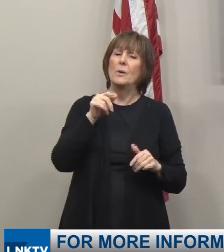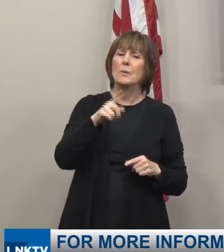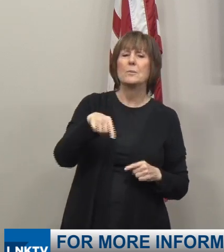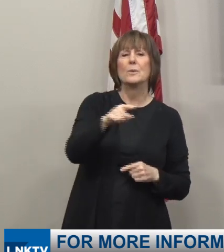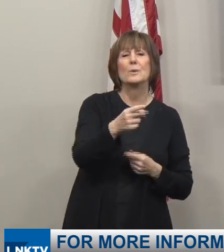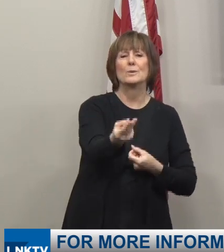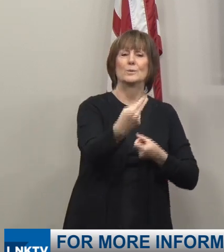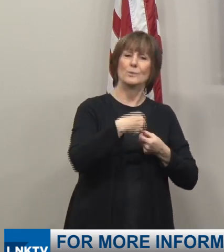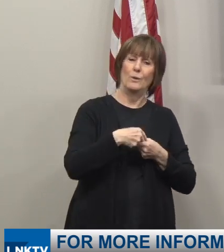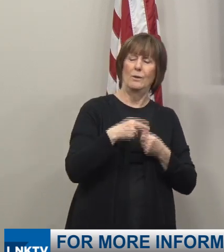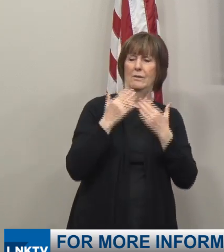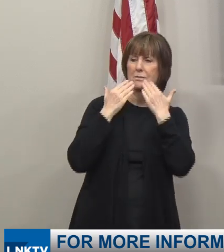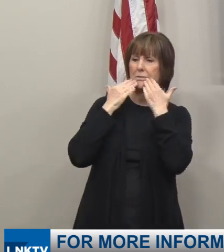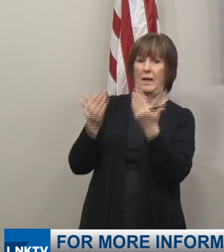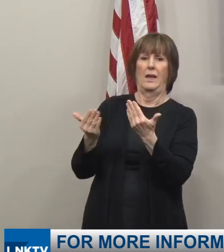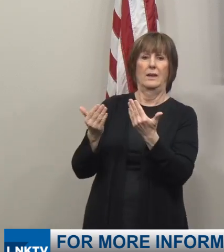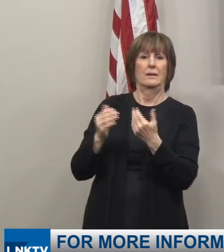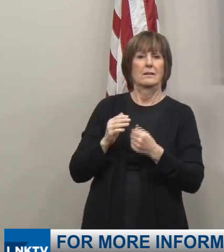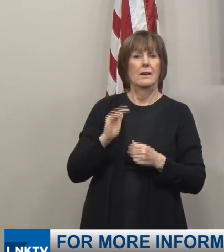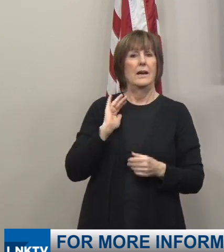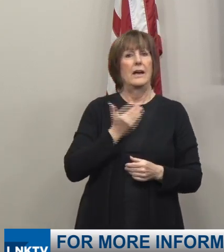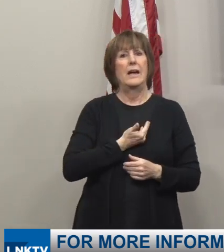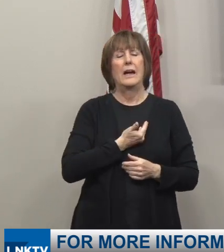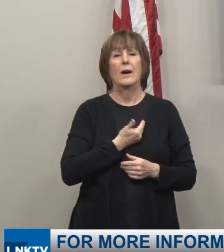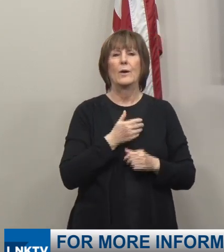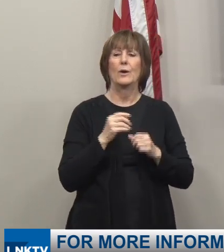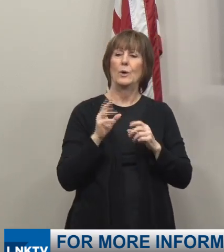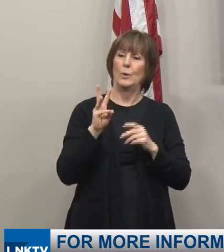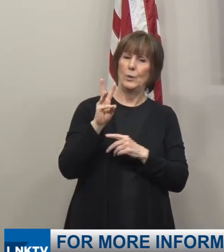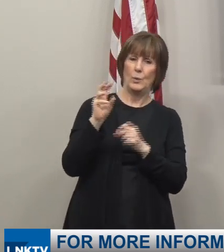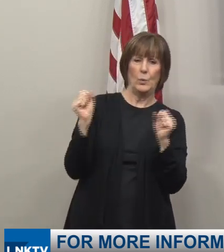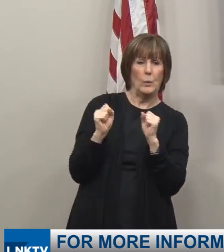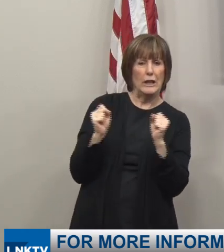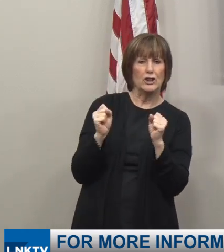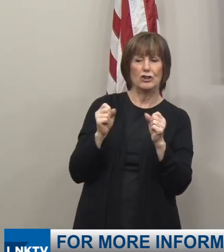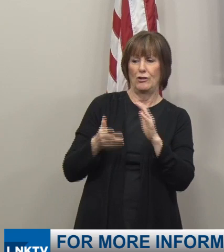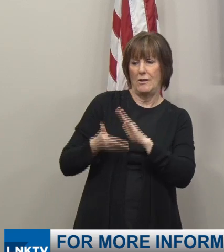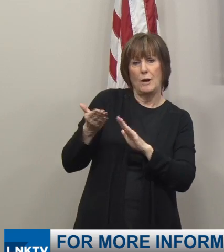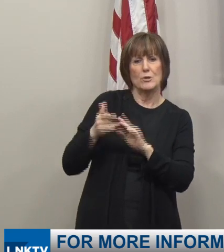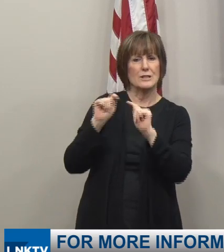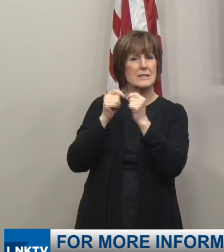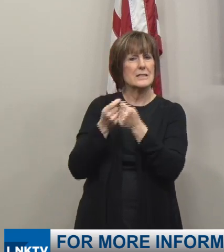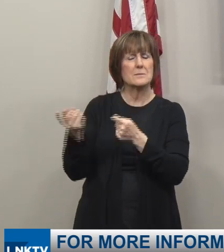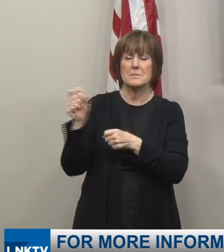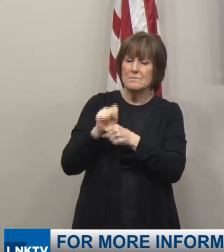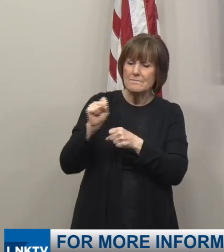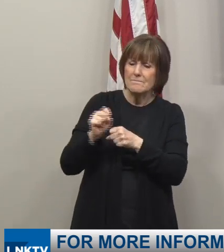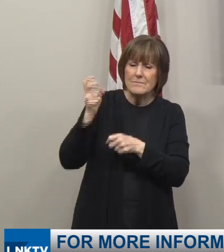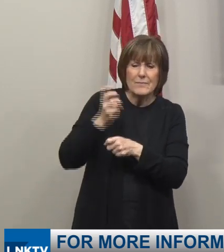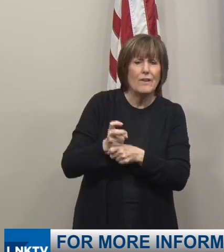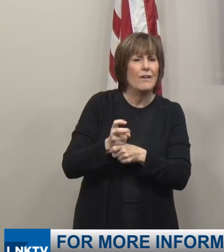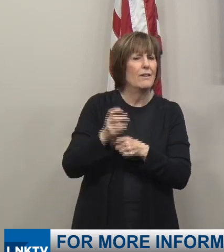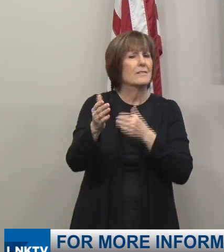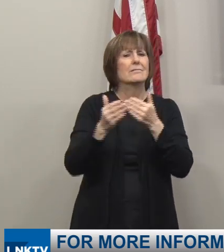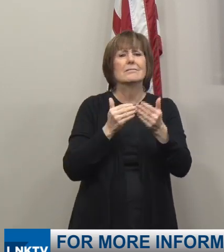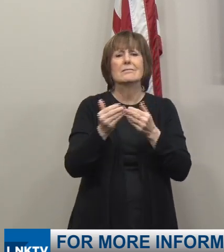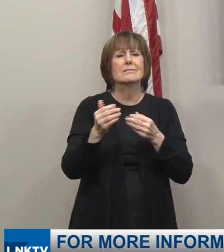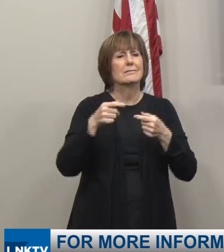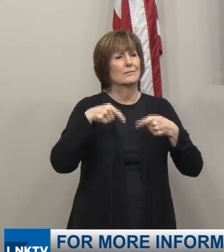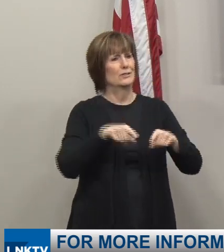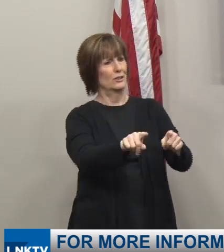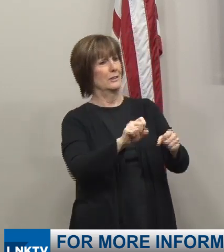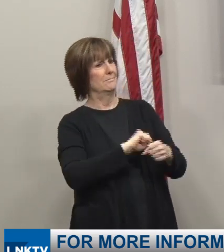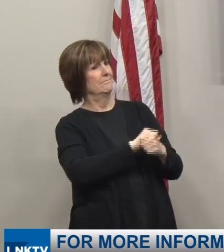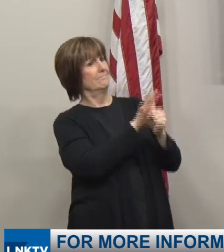all join me in thanking our winter operations team as well for working so hard even in the midst of a